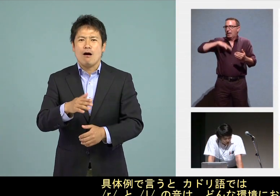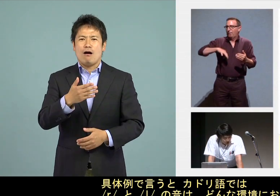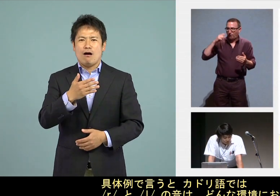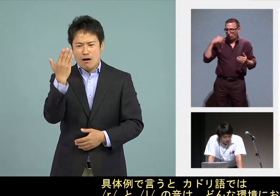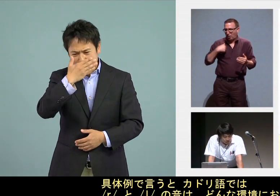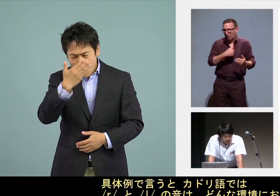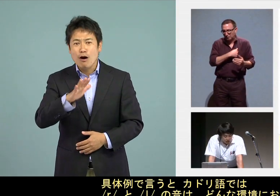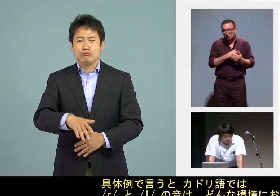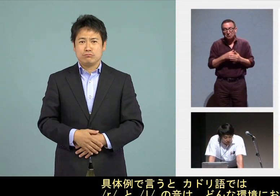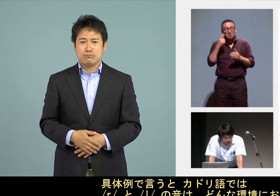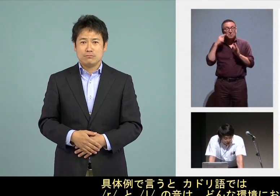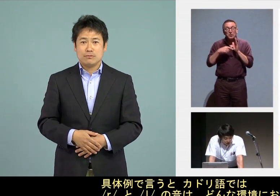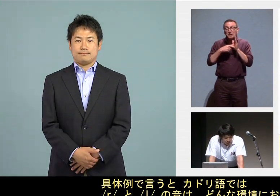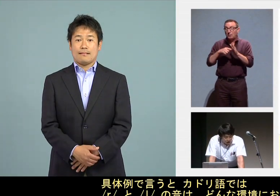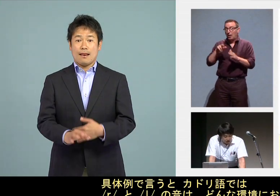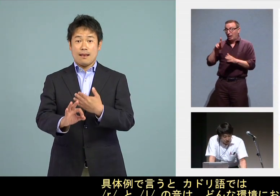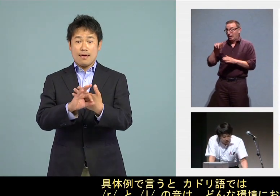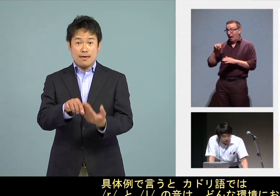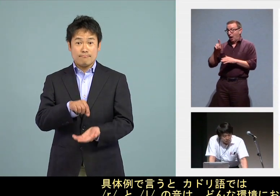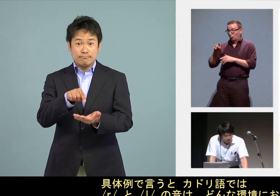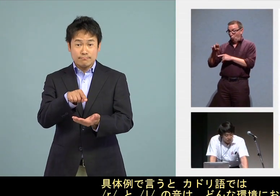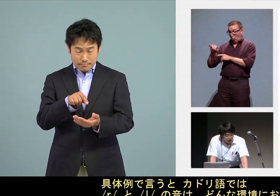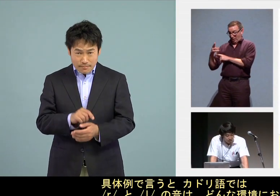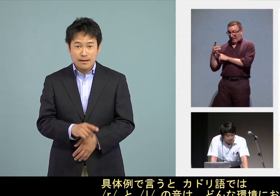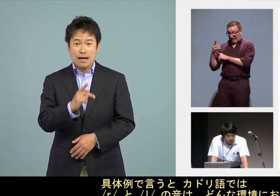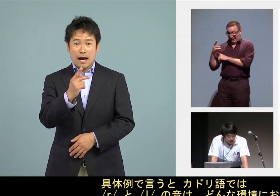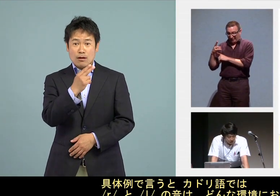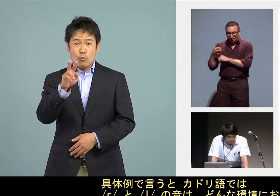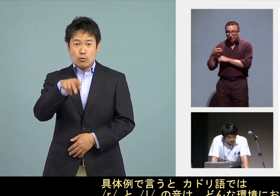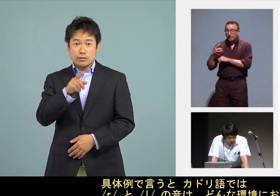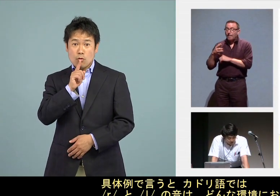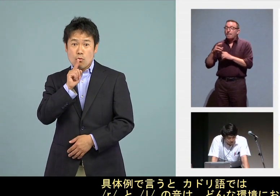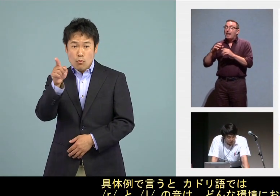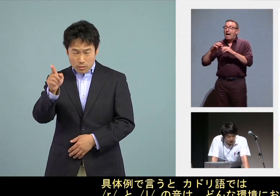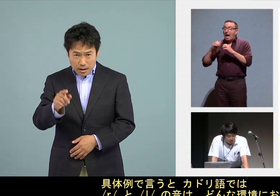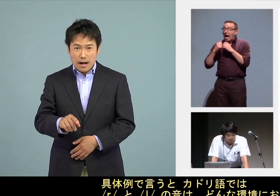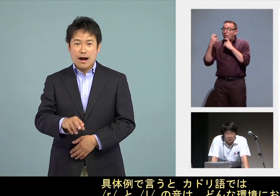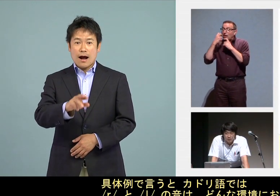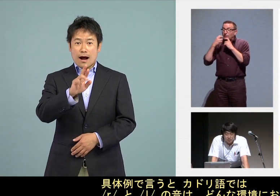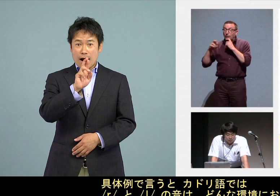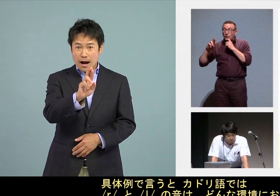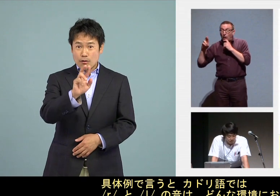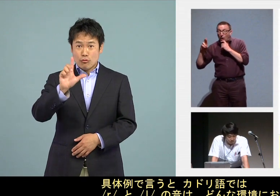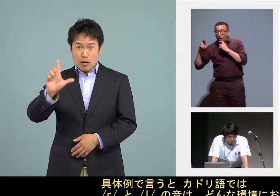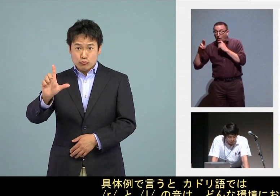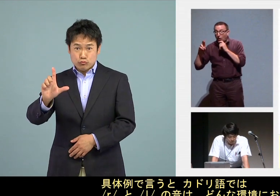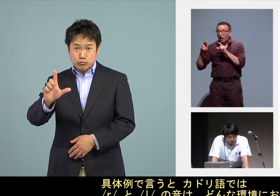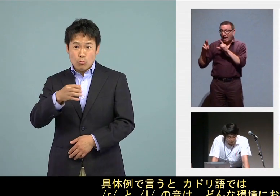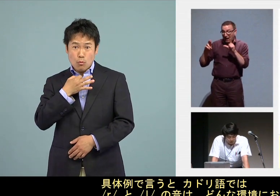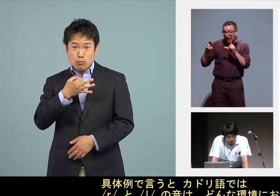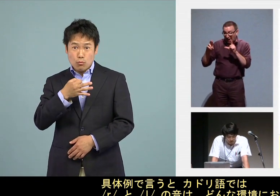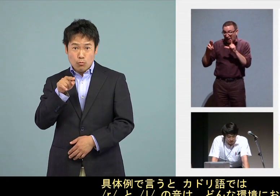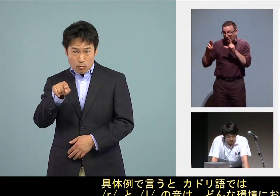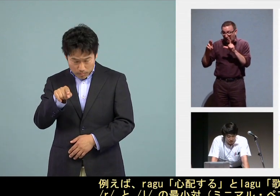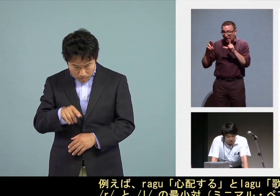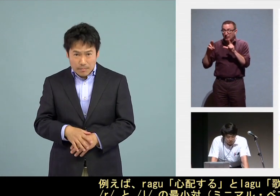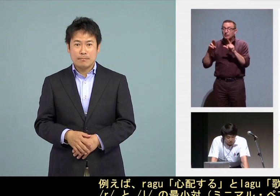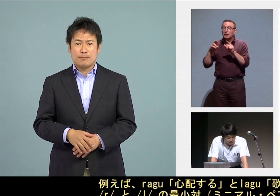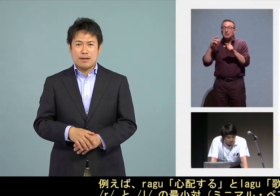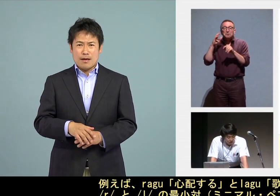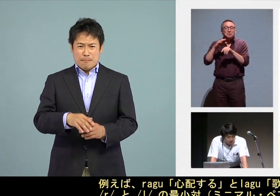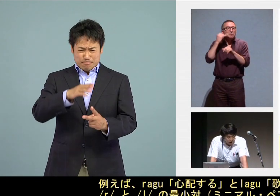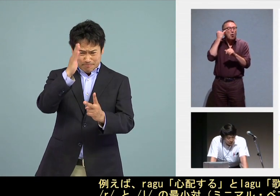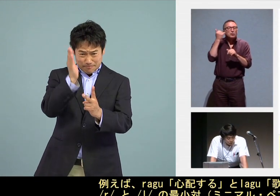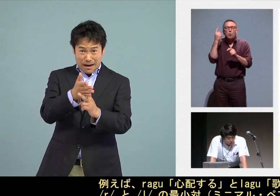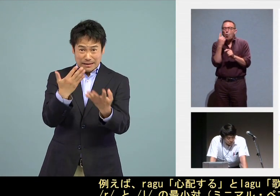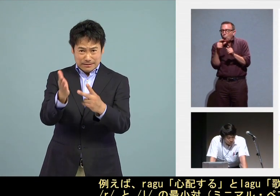And for example, in Kadori, R and L sounds are distinctive in all environments.